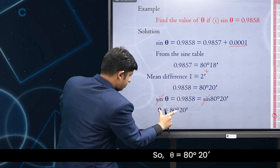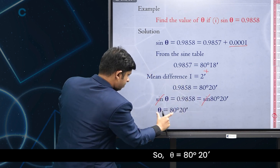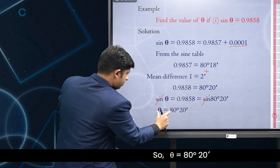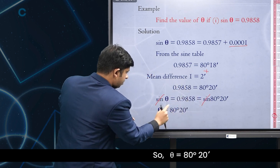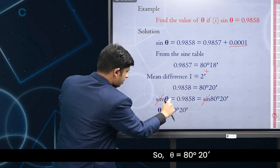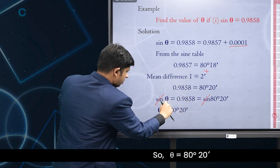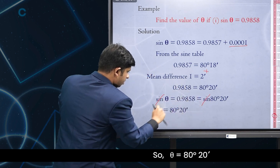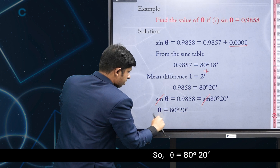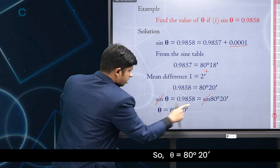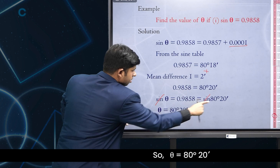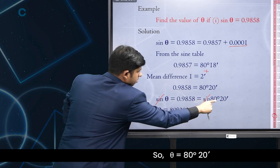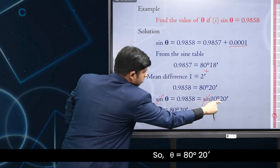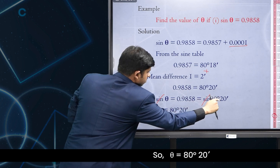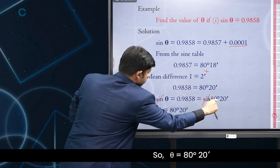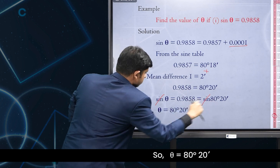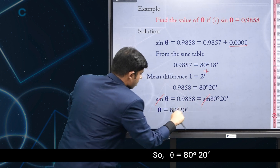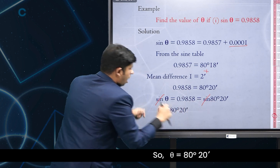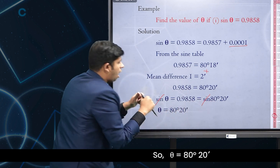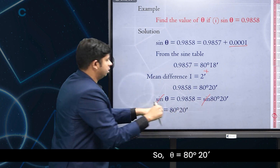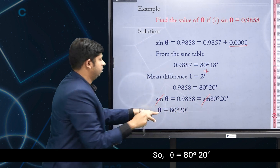So, theta is equal to 80 degrees 20 minutes.